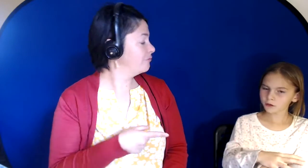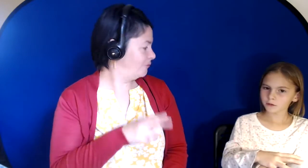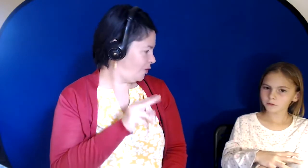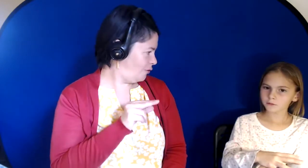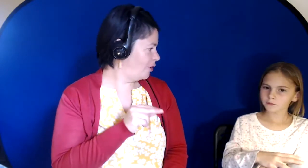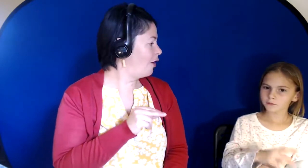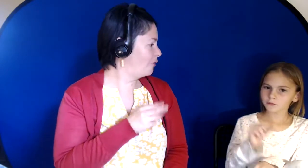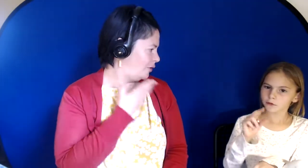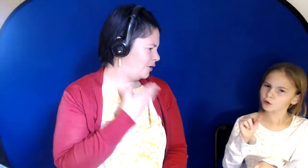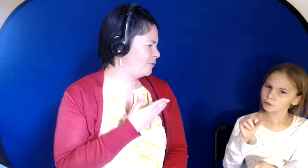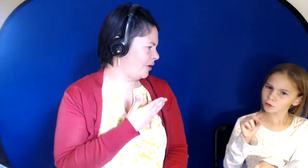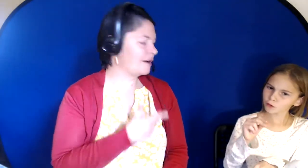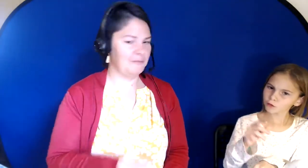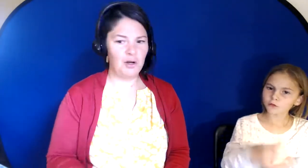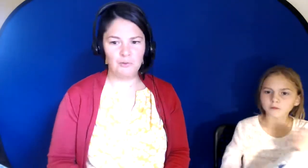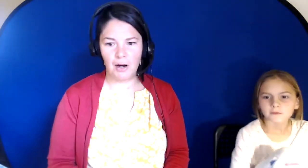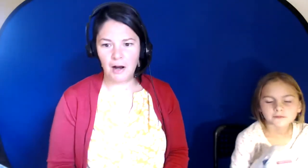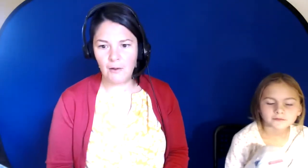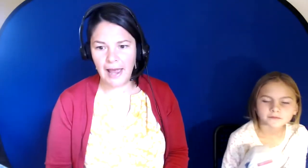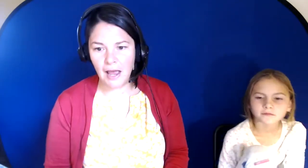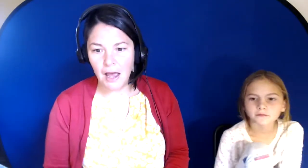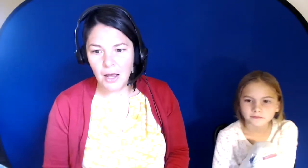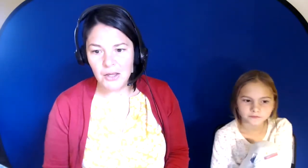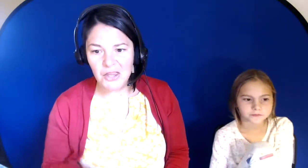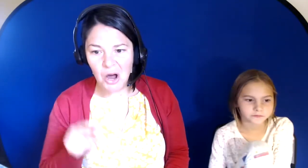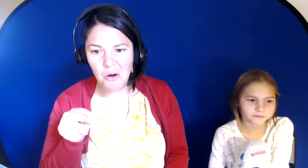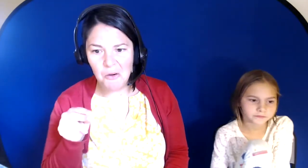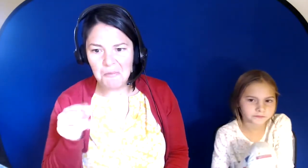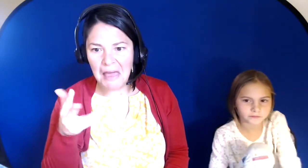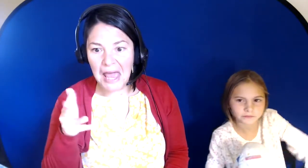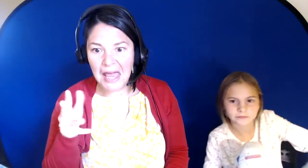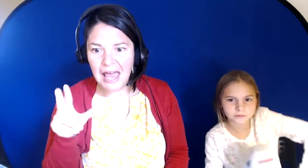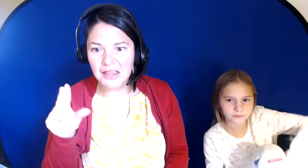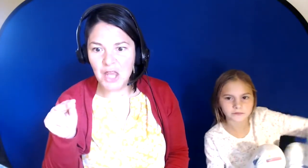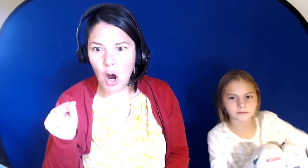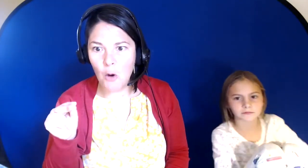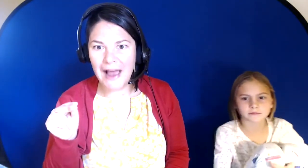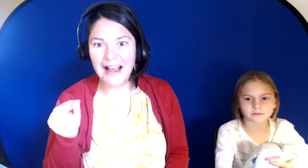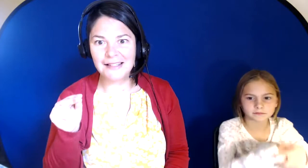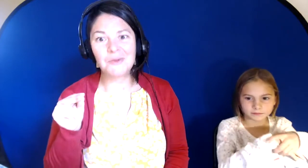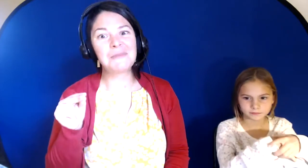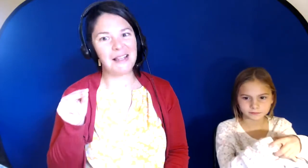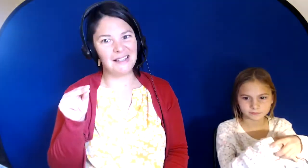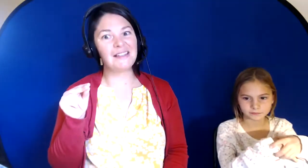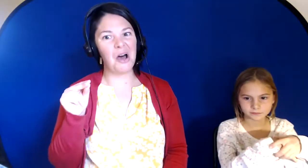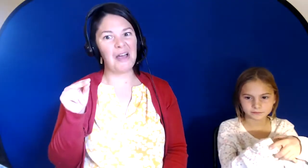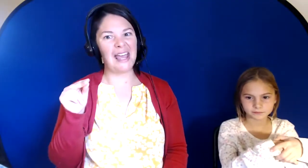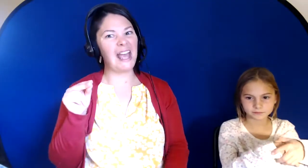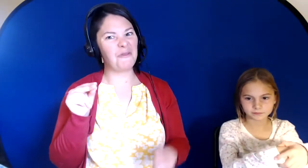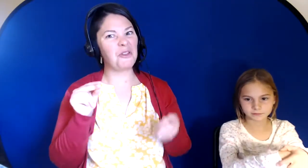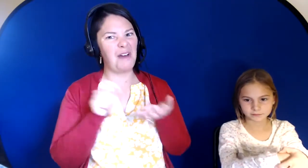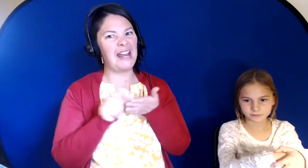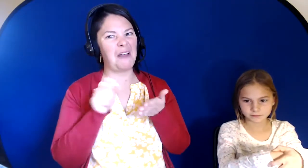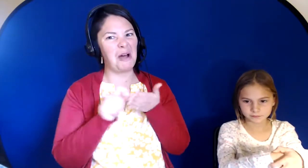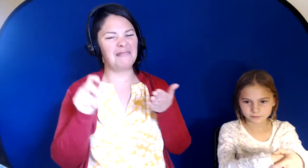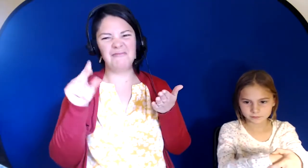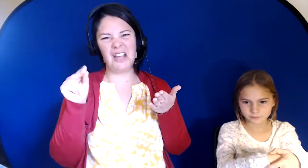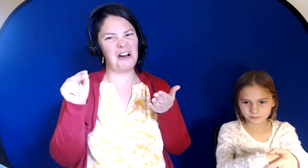No, no. Good work. Good work. Okay. No, meh, and no. I got some responses. Okay, yeah, for the writing one. No,